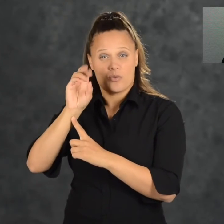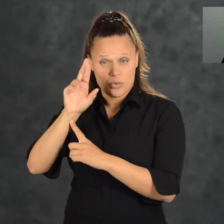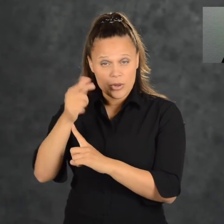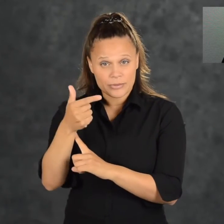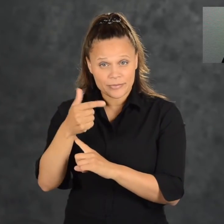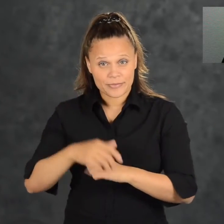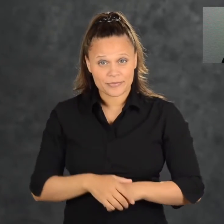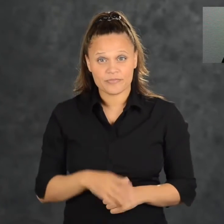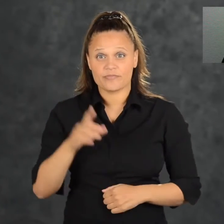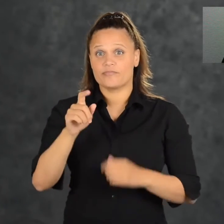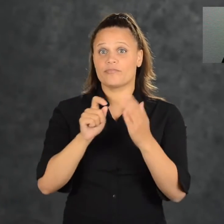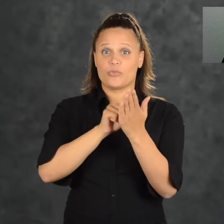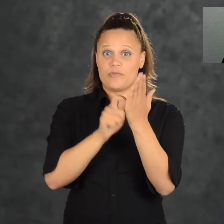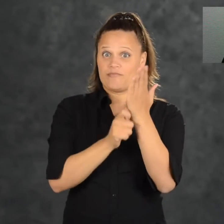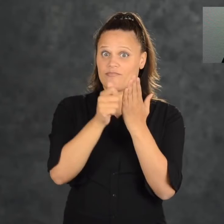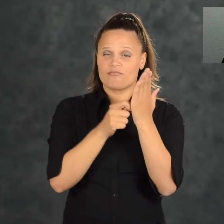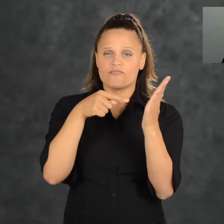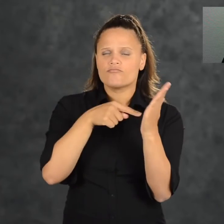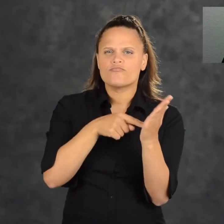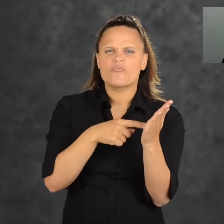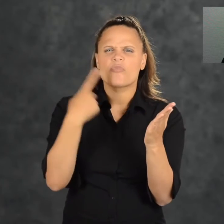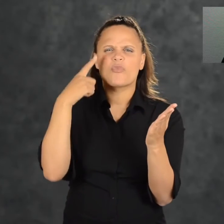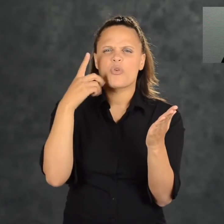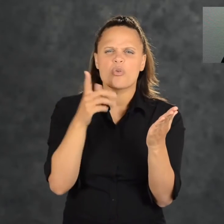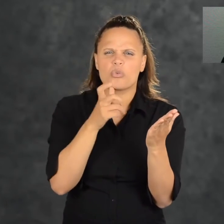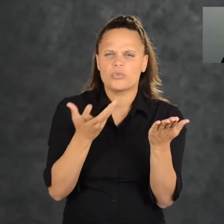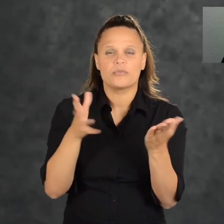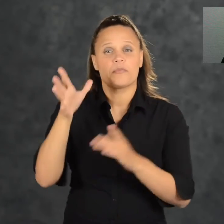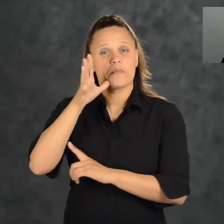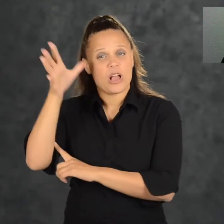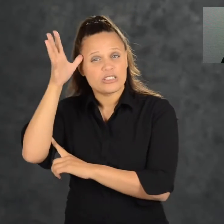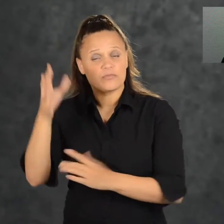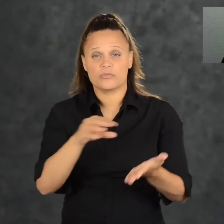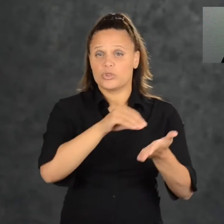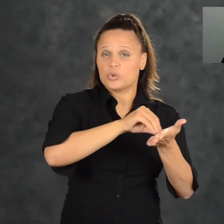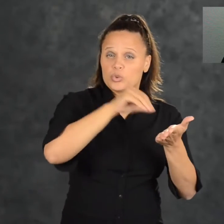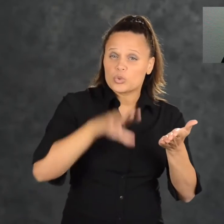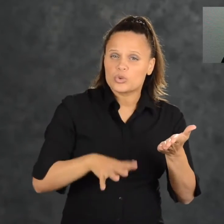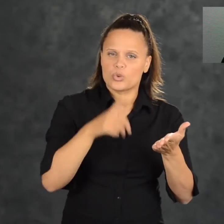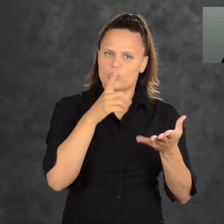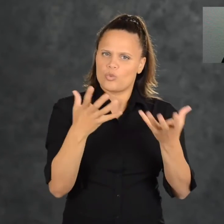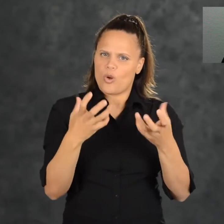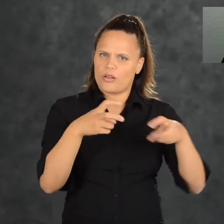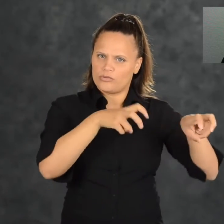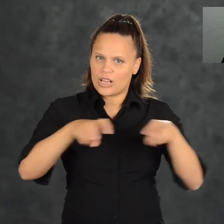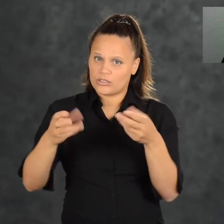dlc-ma.org. These pamphlets are for parents,